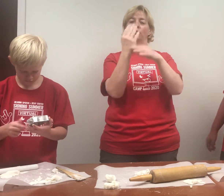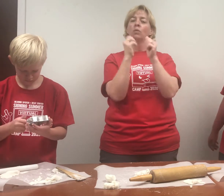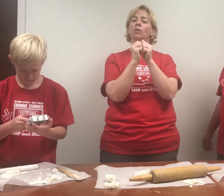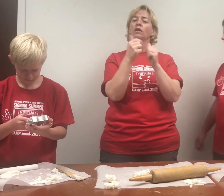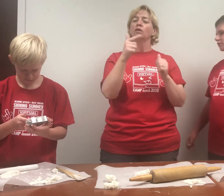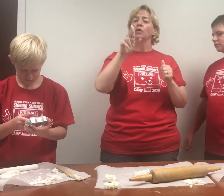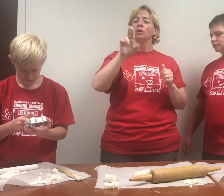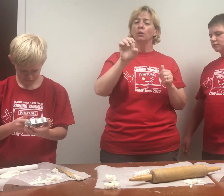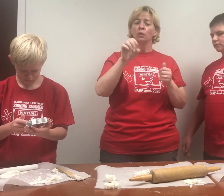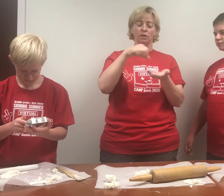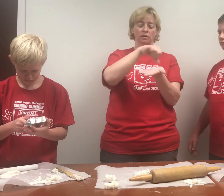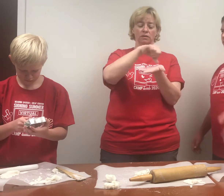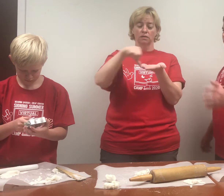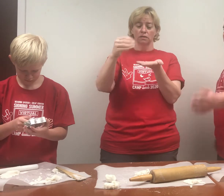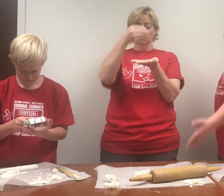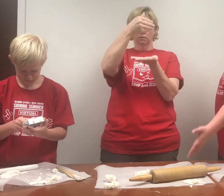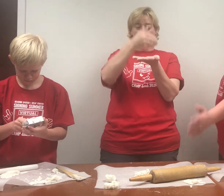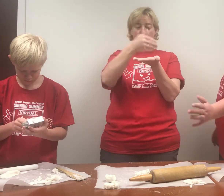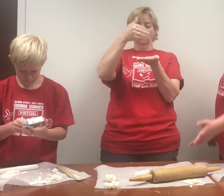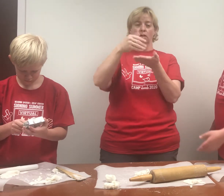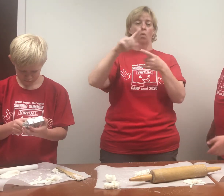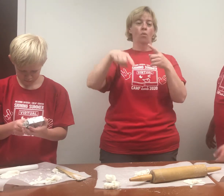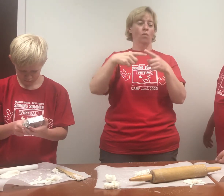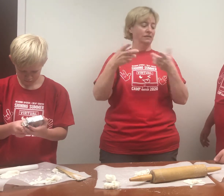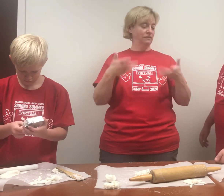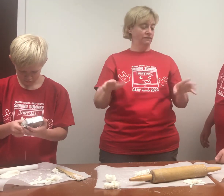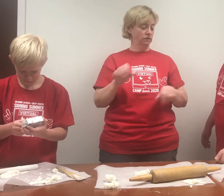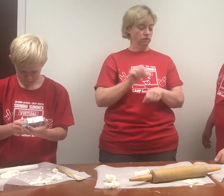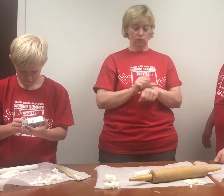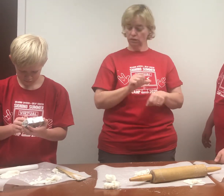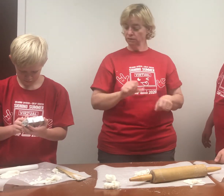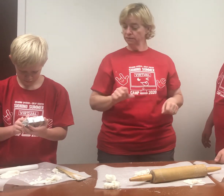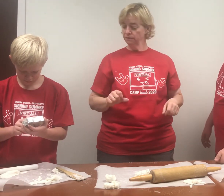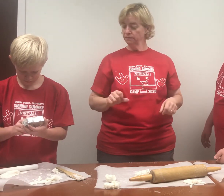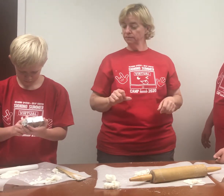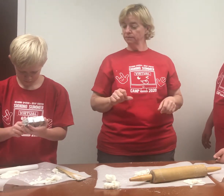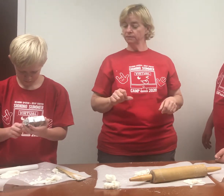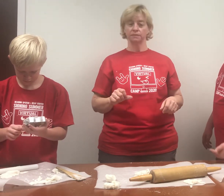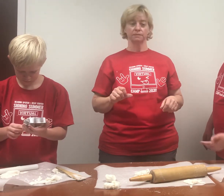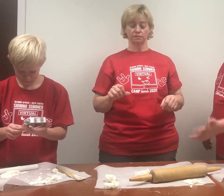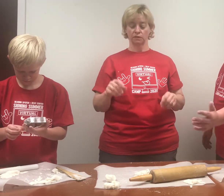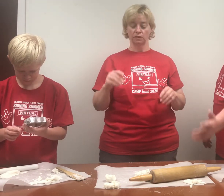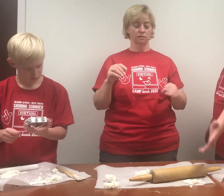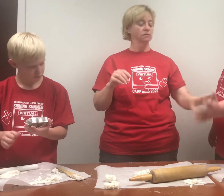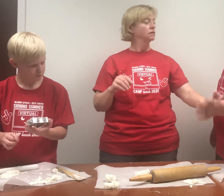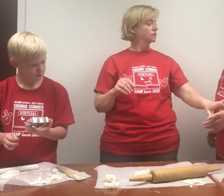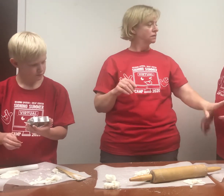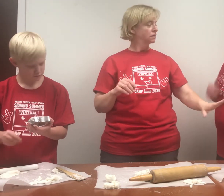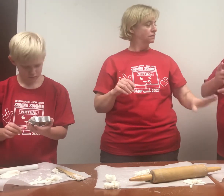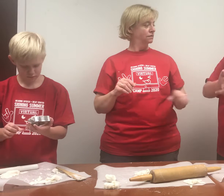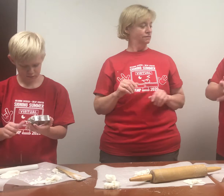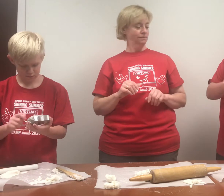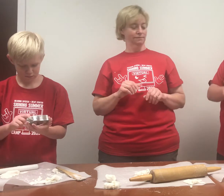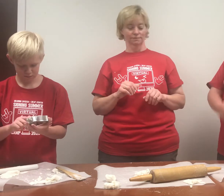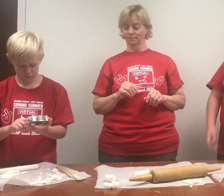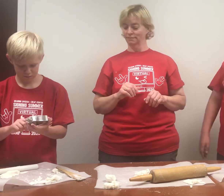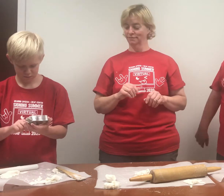And you can go ahead and you can put some paper with some glue and it would be able to, you could set them up that way.